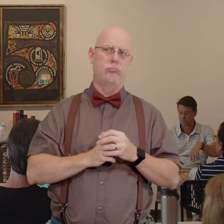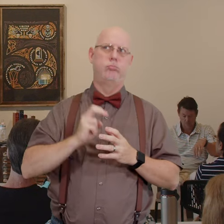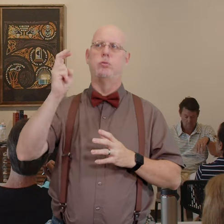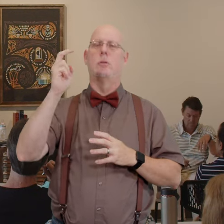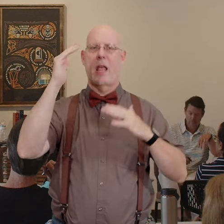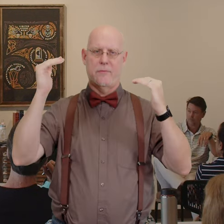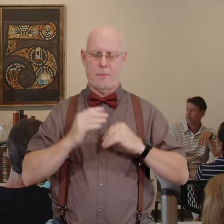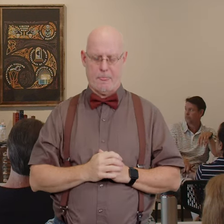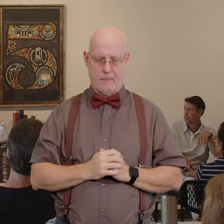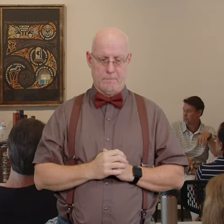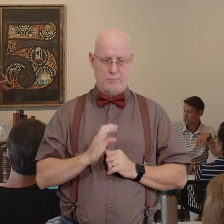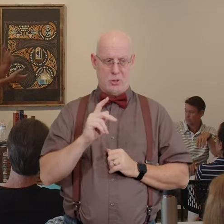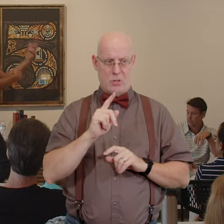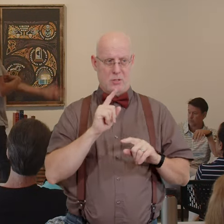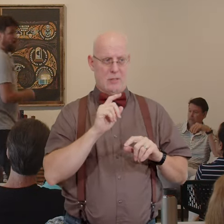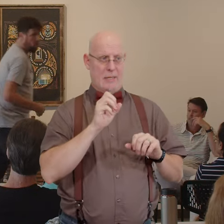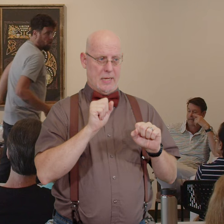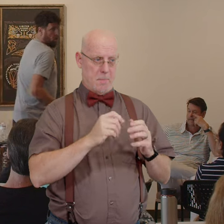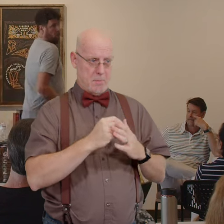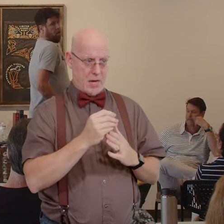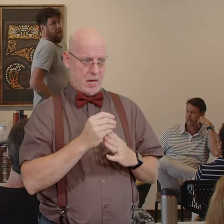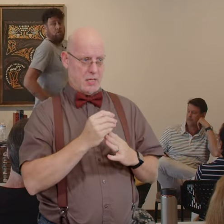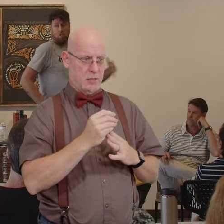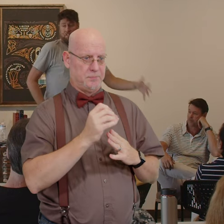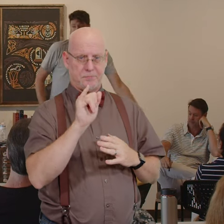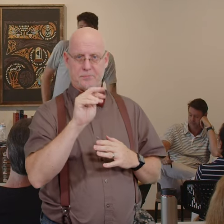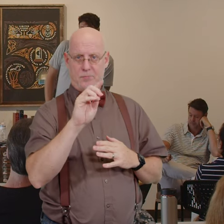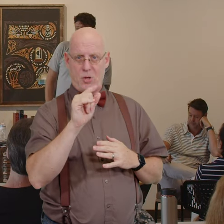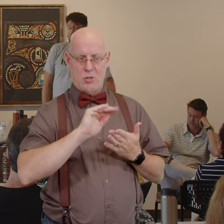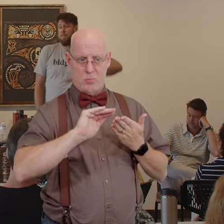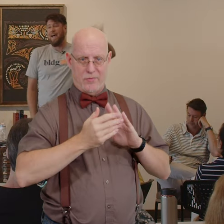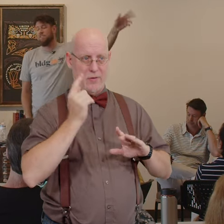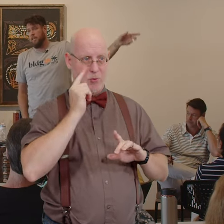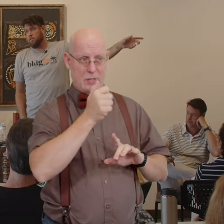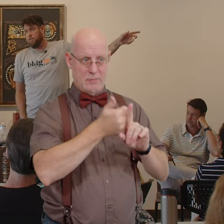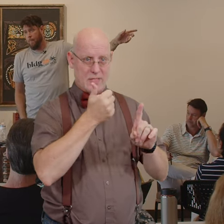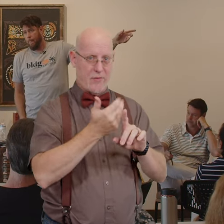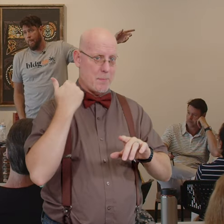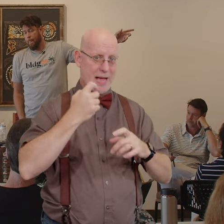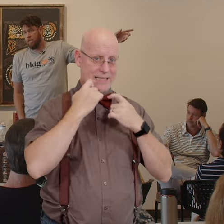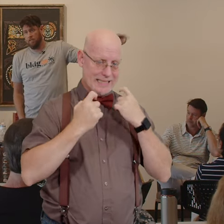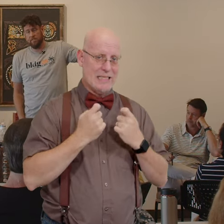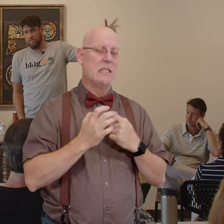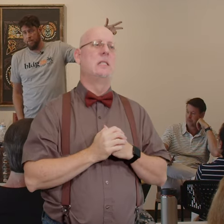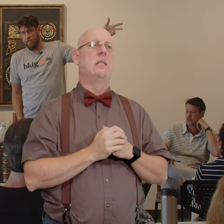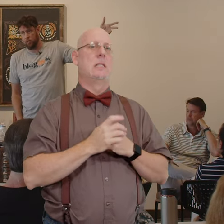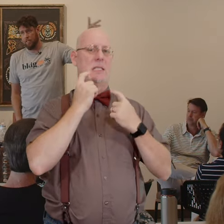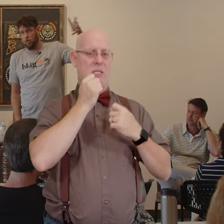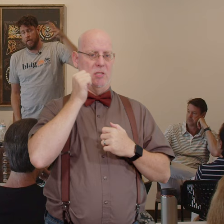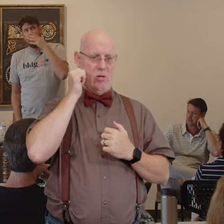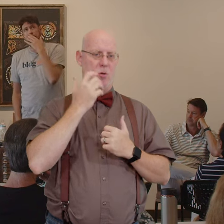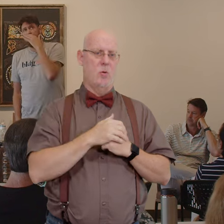springs. And what it was is that Chuck now can not only buy indulgences for his past sins, like the sins he